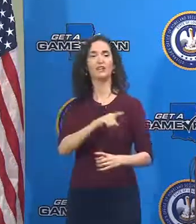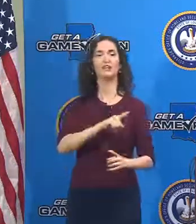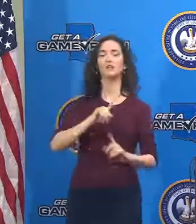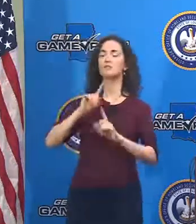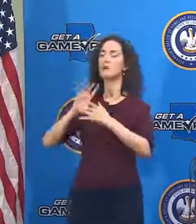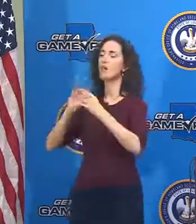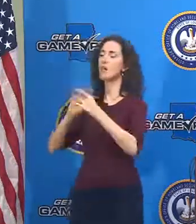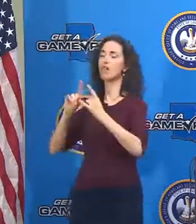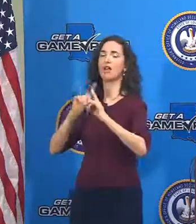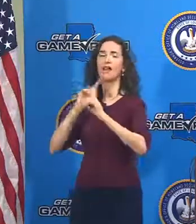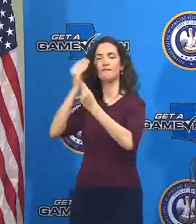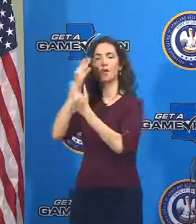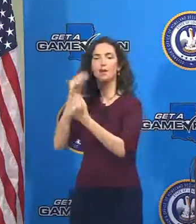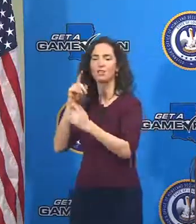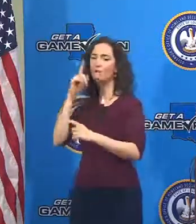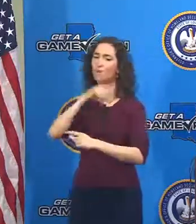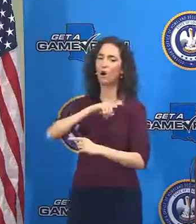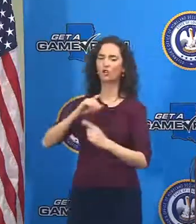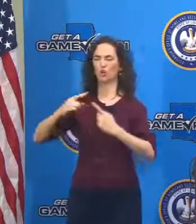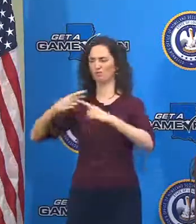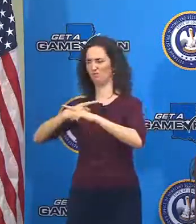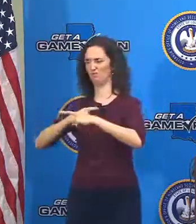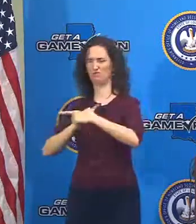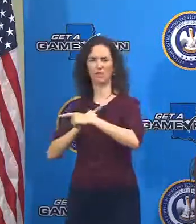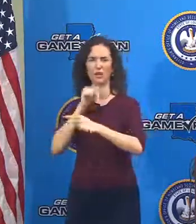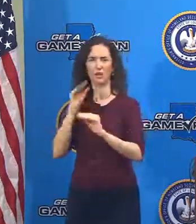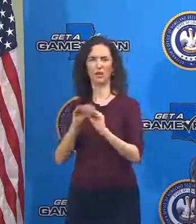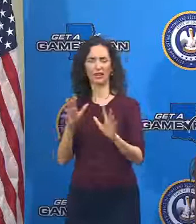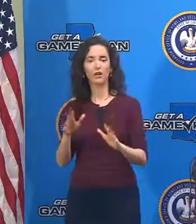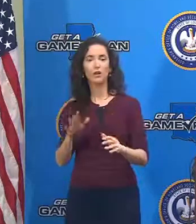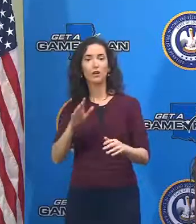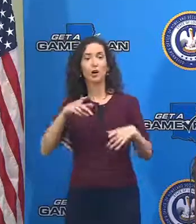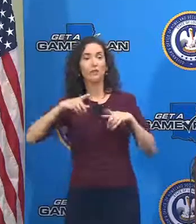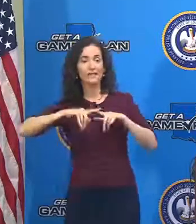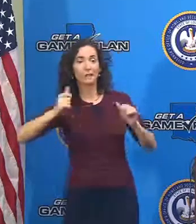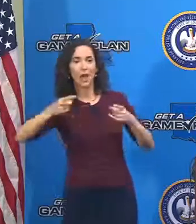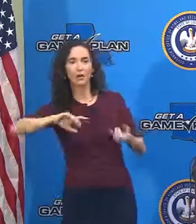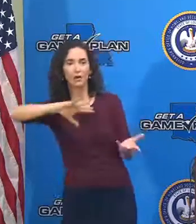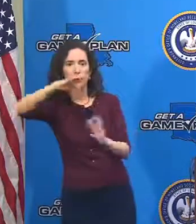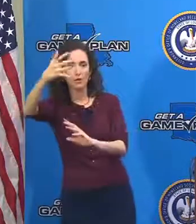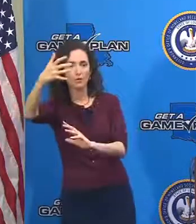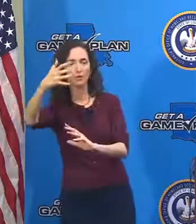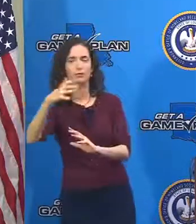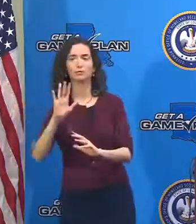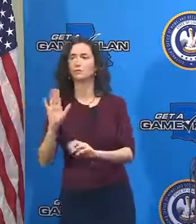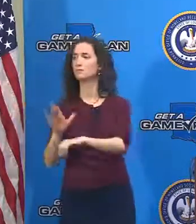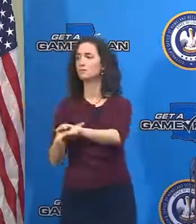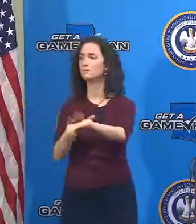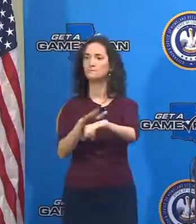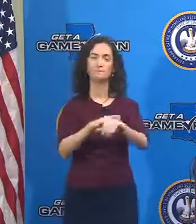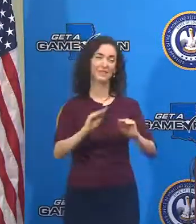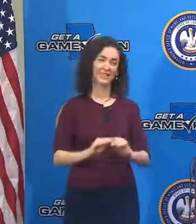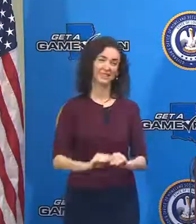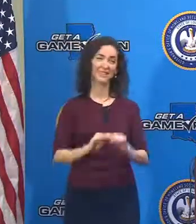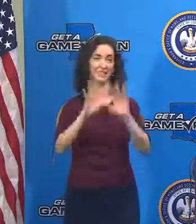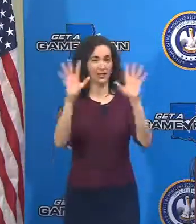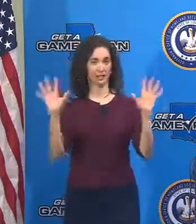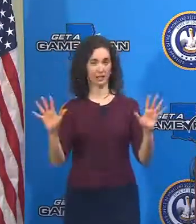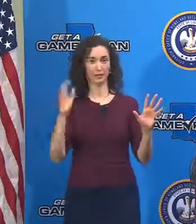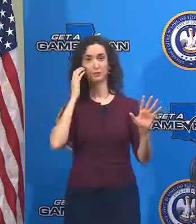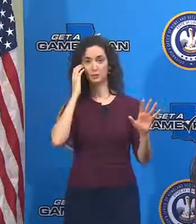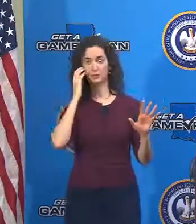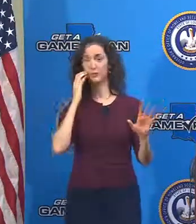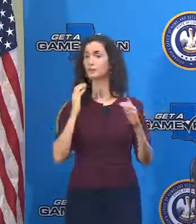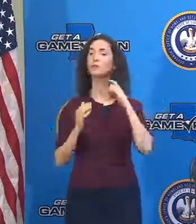and/or conflicting information at this time of crisis. Let's be clear. There is no emergency